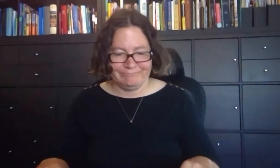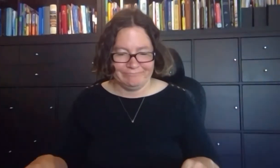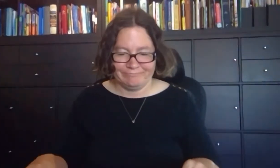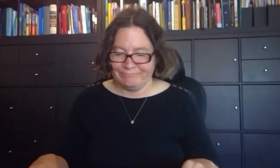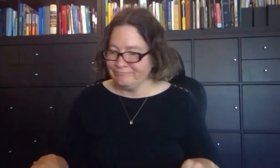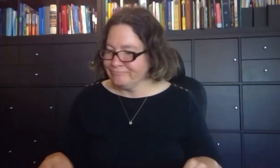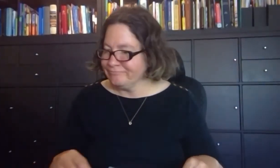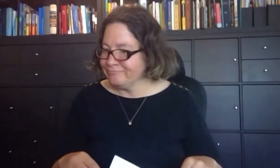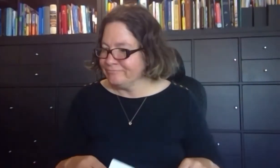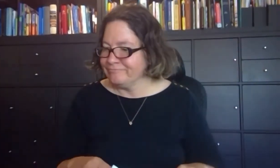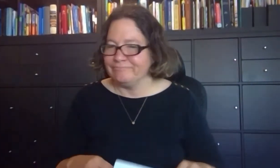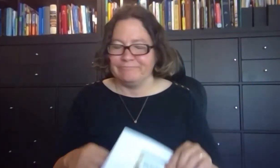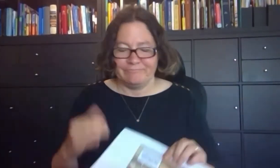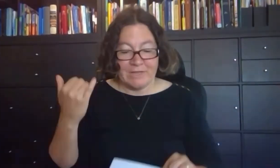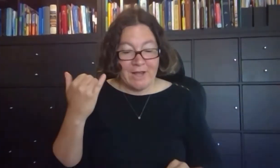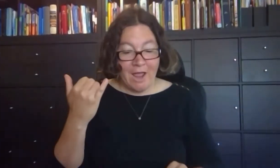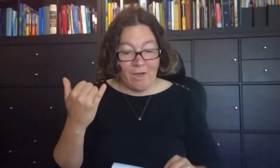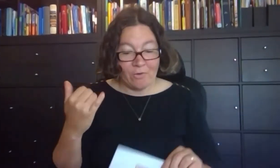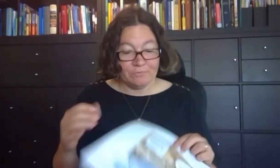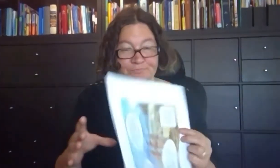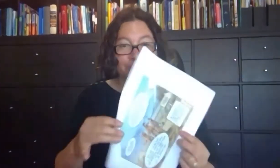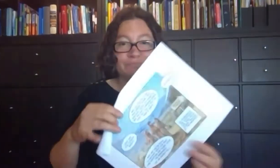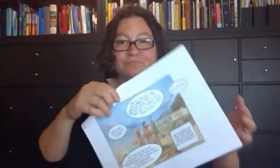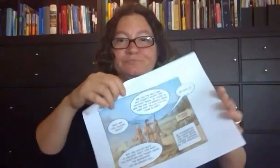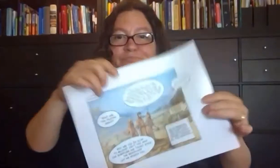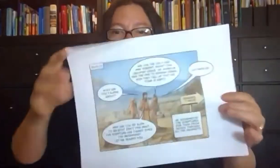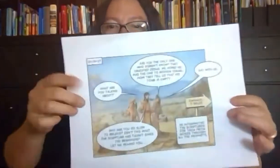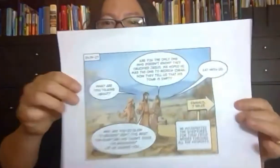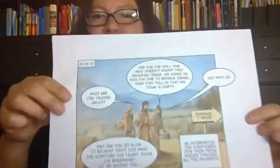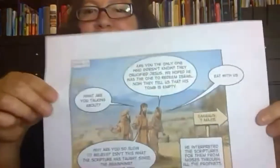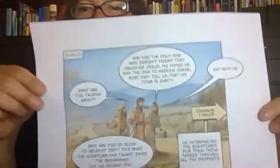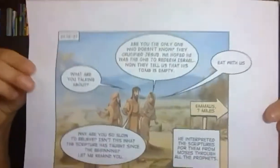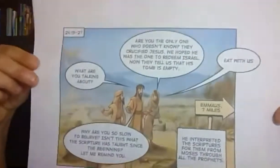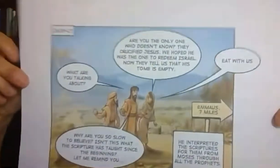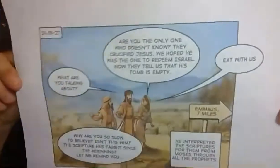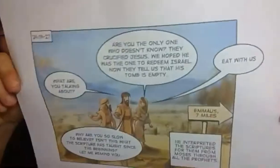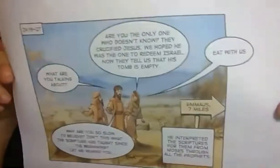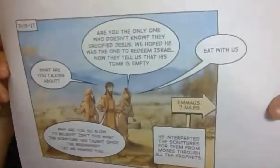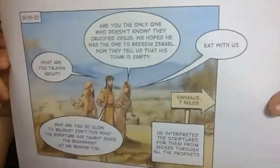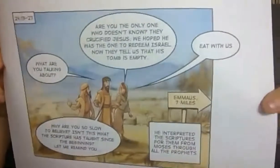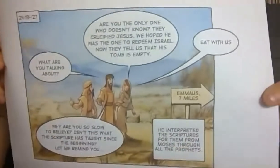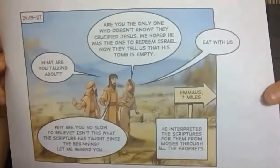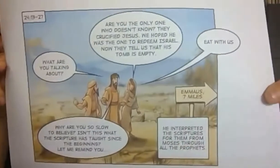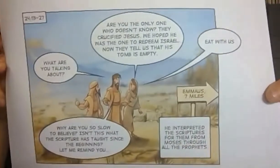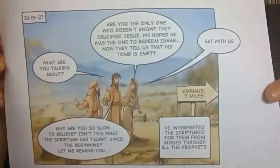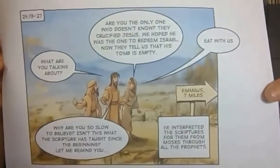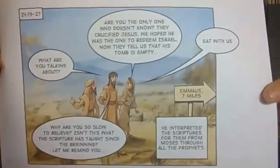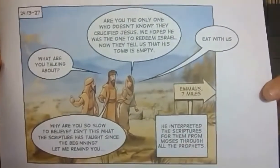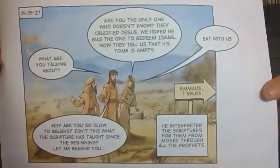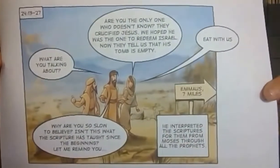Be curious, ask questions. Now, I would like to continue to show what Pastor